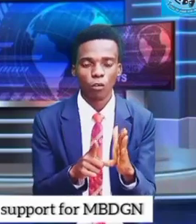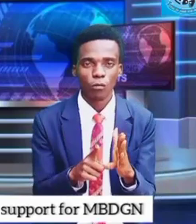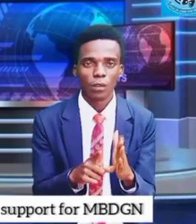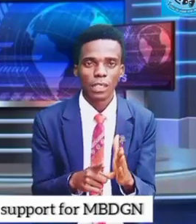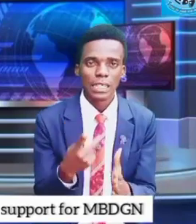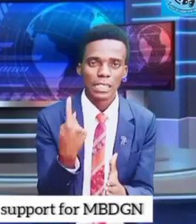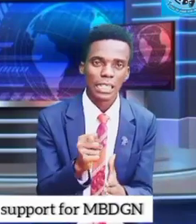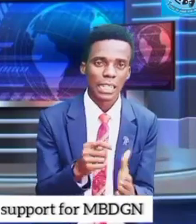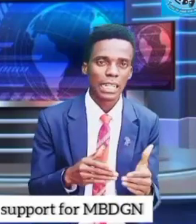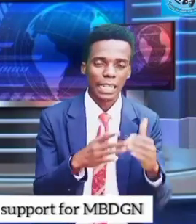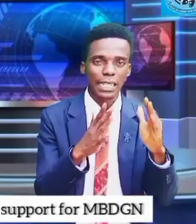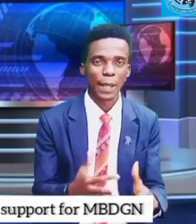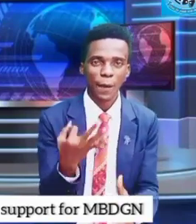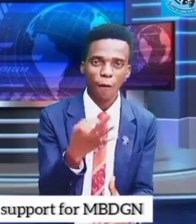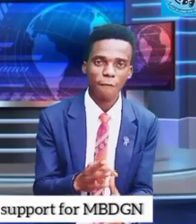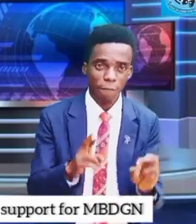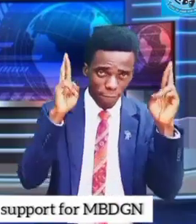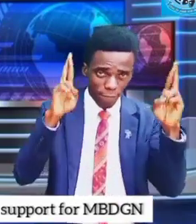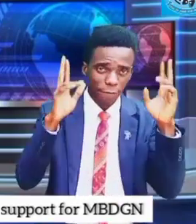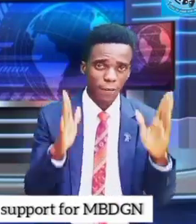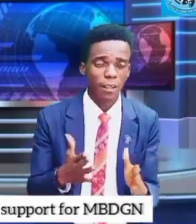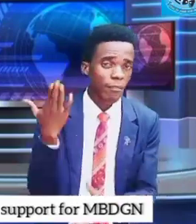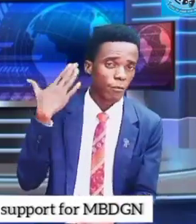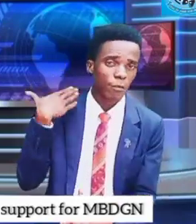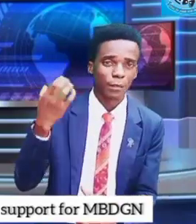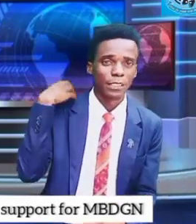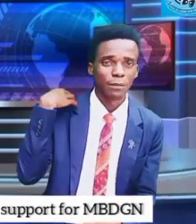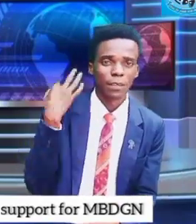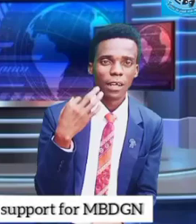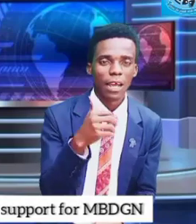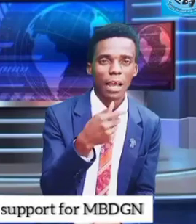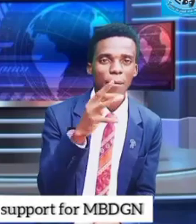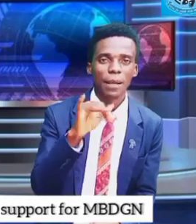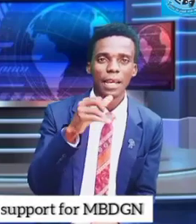Leader of protesters, former chairman, Abia State Chapter of Joint